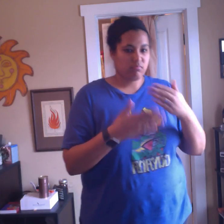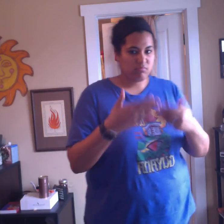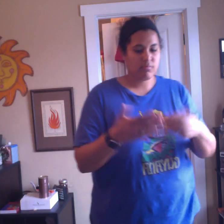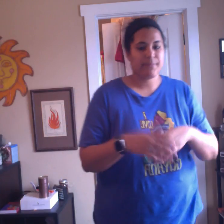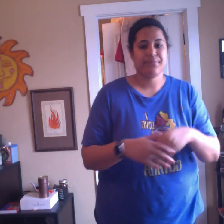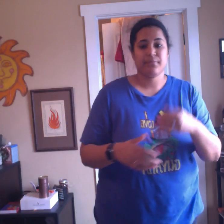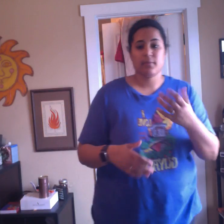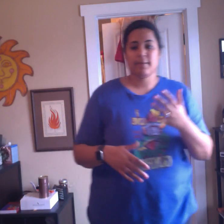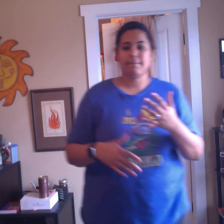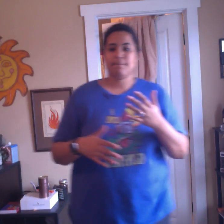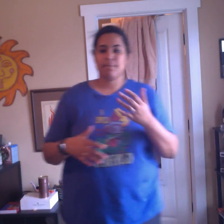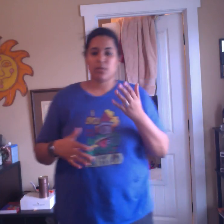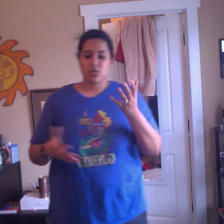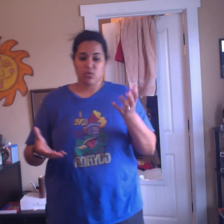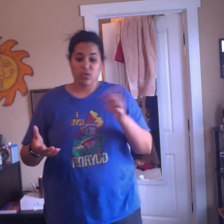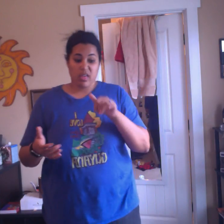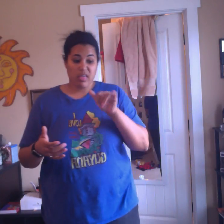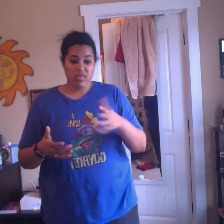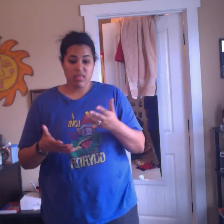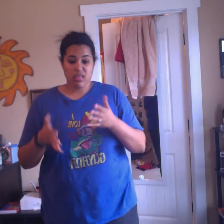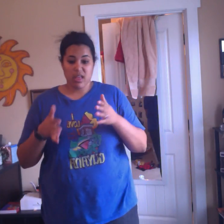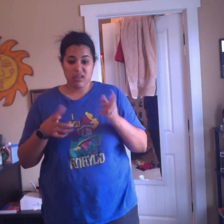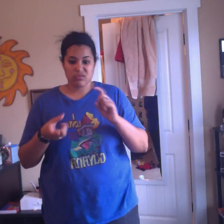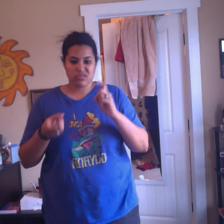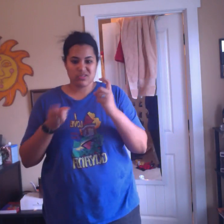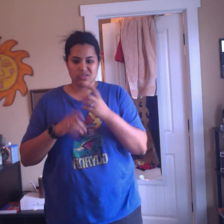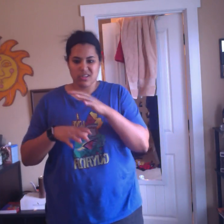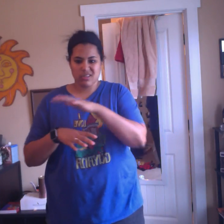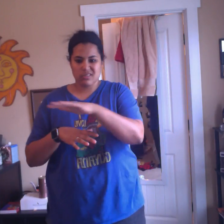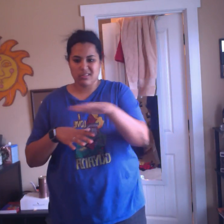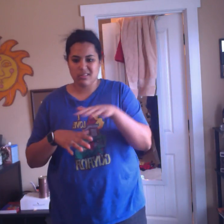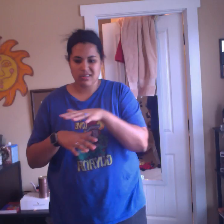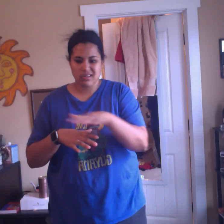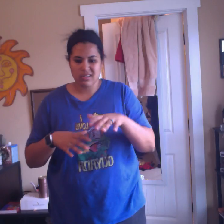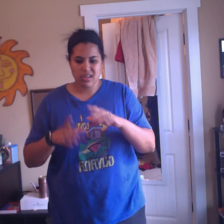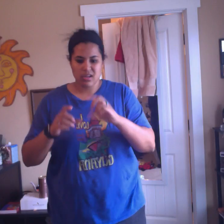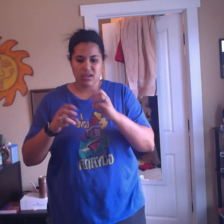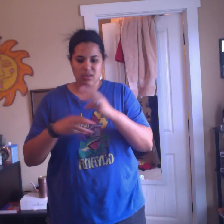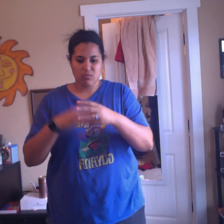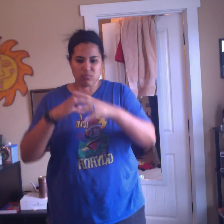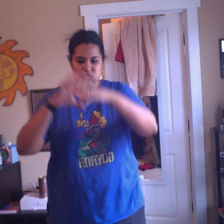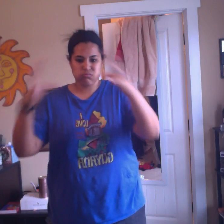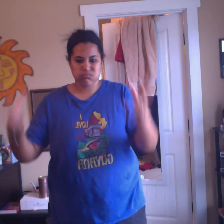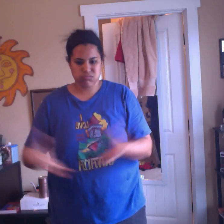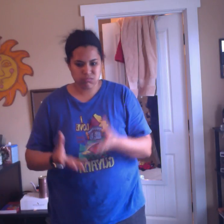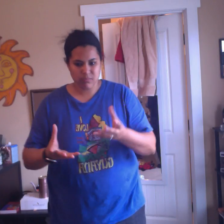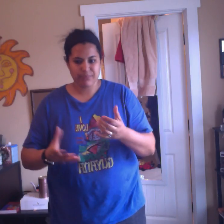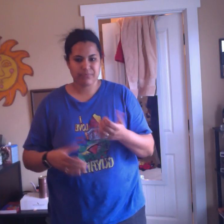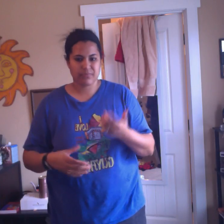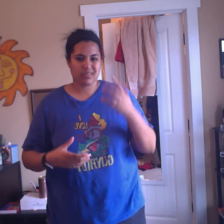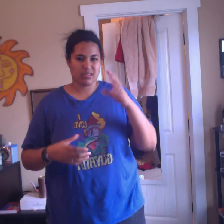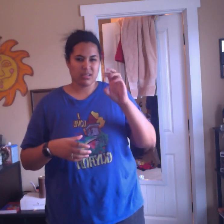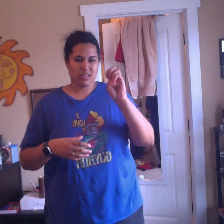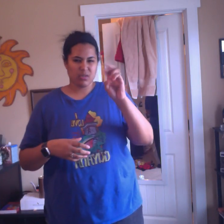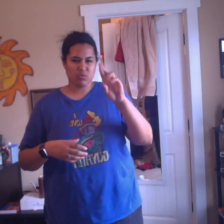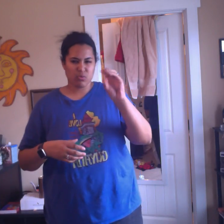years, but in part, you have the effects of the water cycle to thank for its beauty. And it's not just for beauty's sake. Rivers carry sediment across the land and